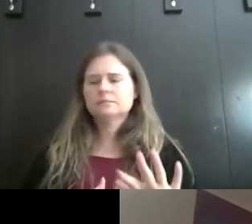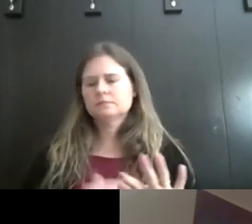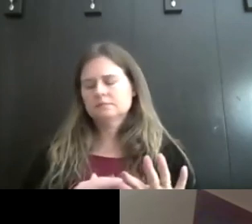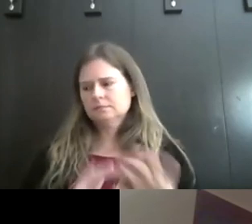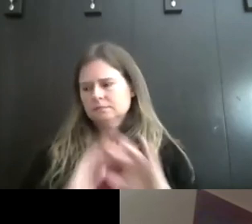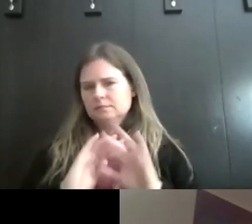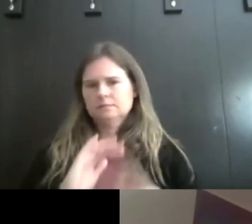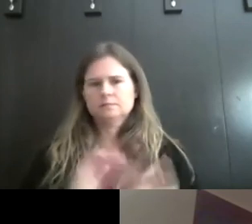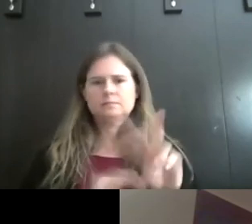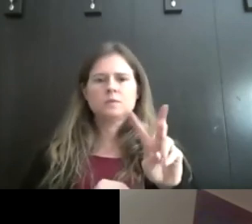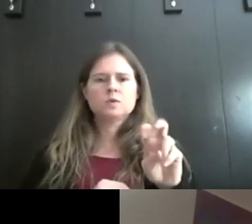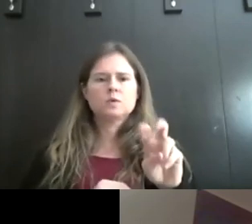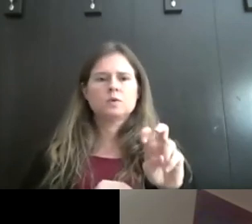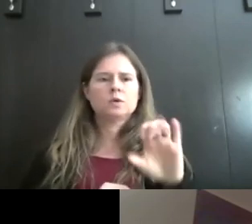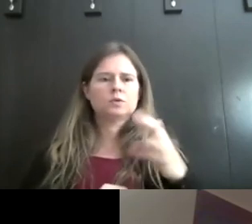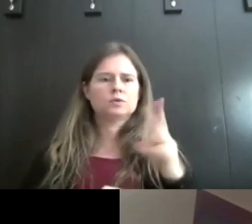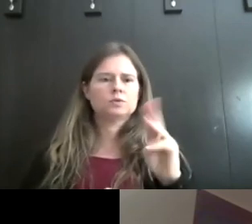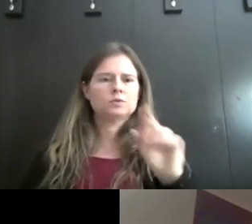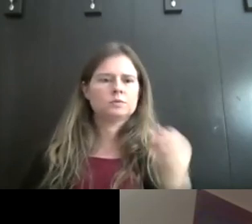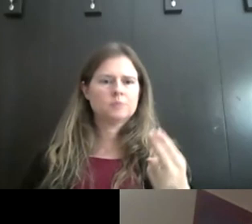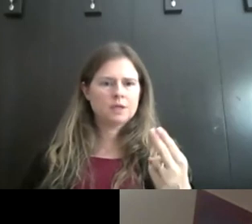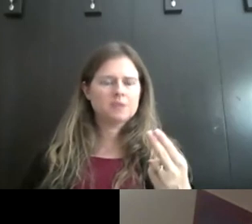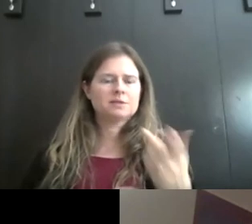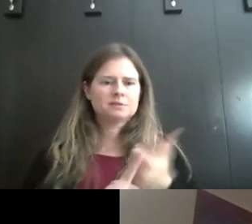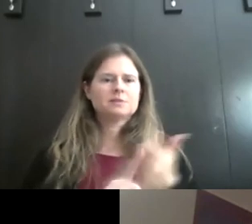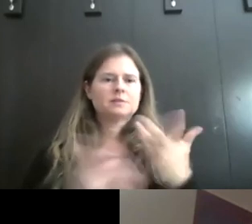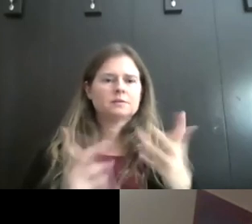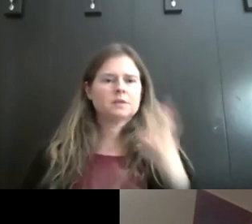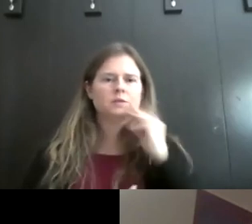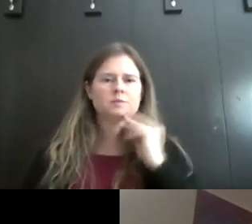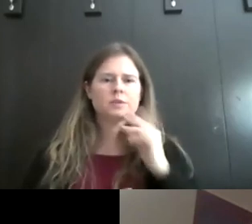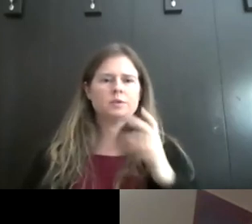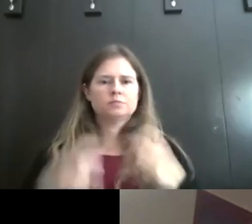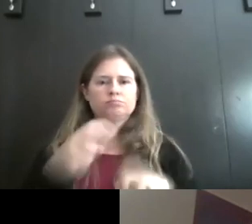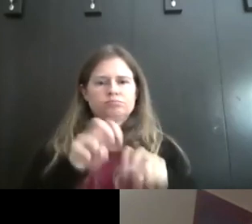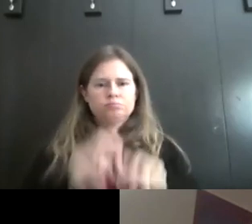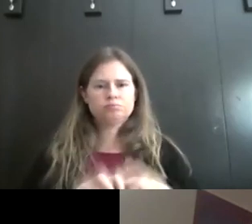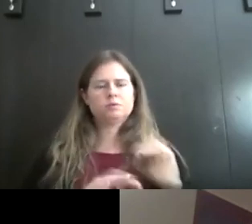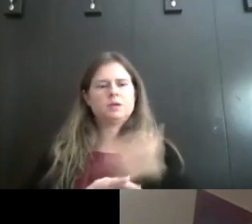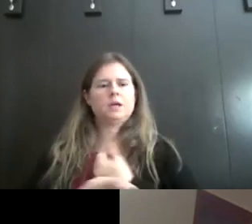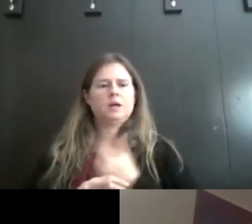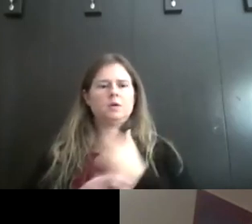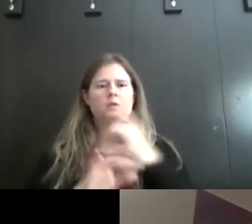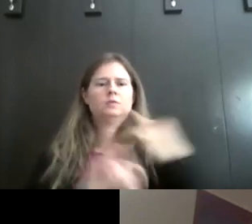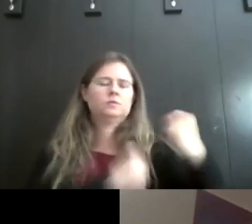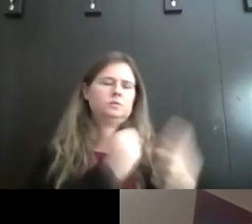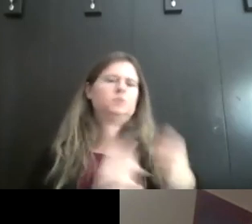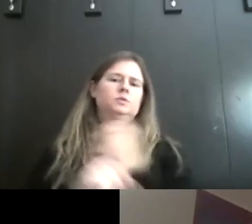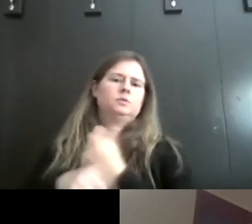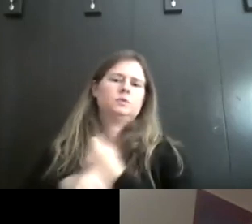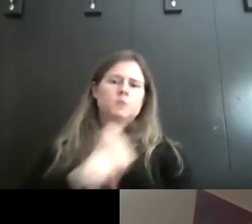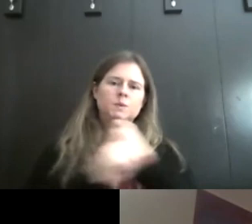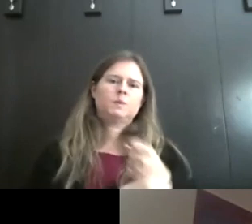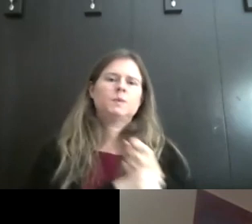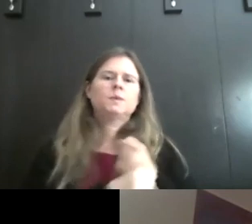200 Chumash people that can even say they've been in a Chumash, a traditional canoe, Tamal. There's